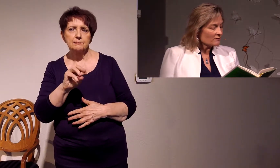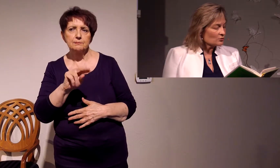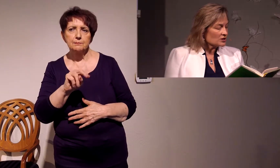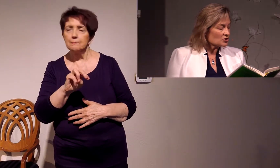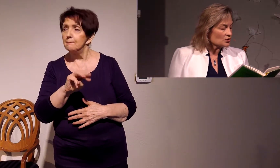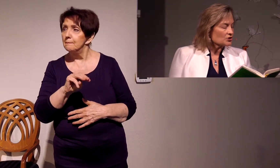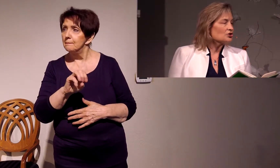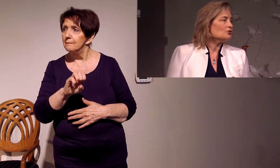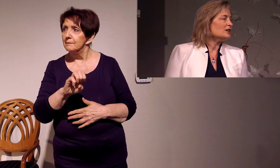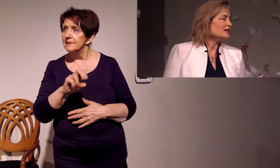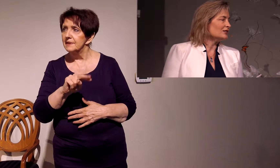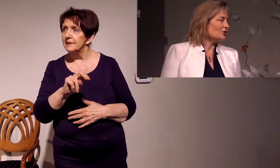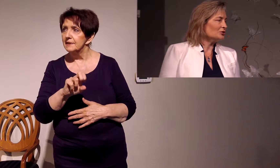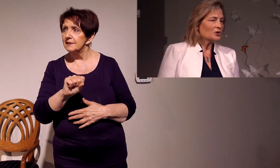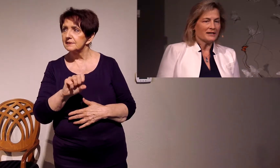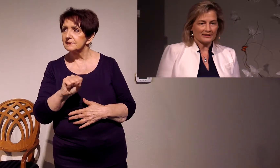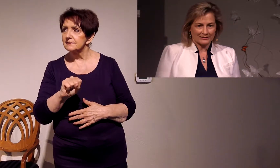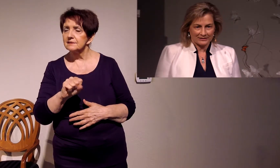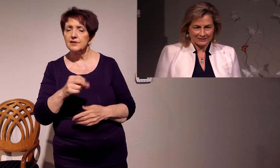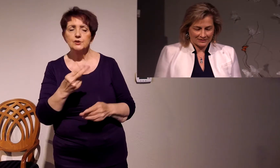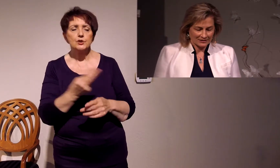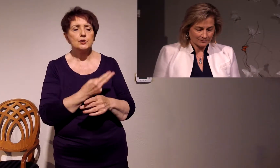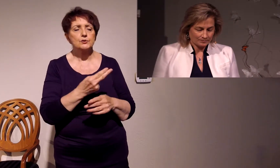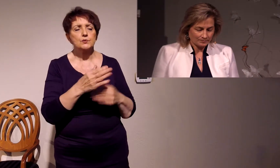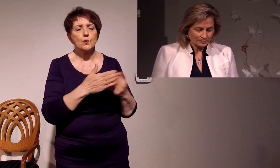use whatever resources you need along the way.